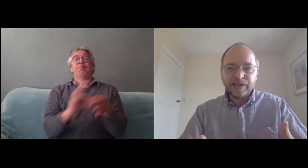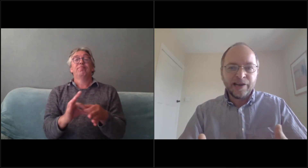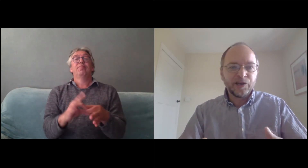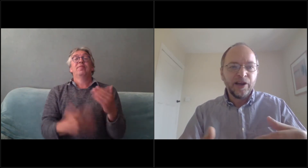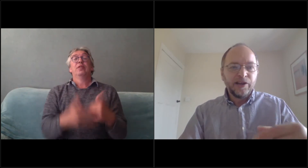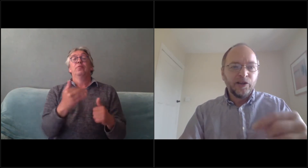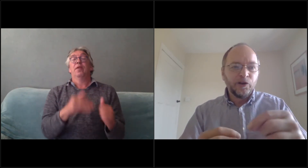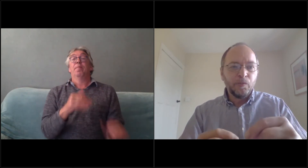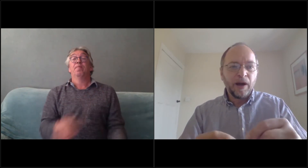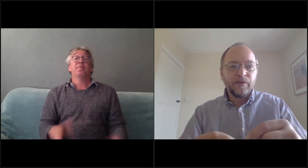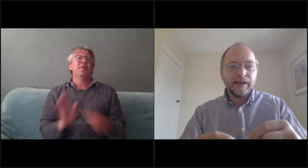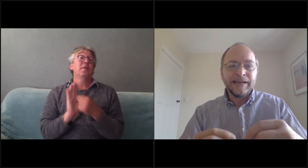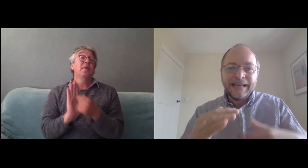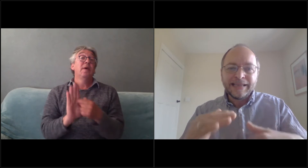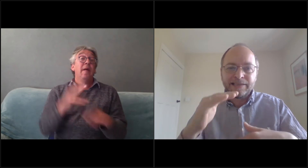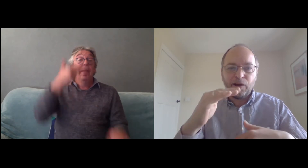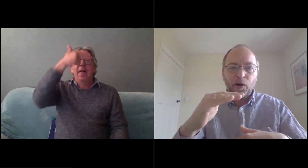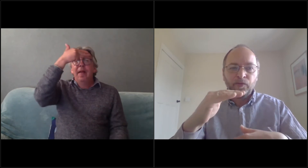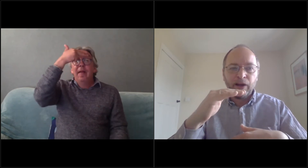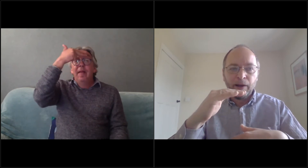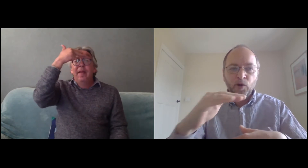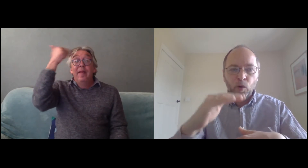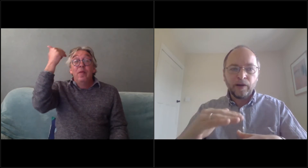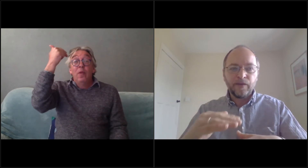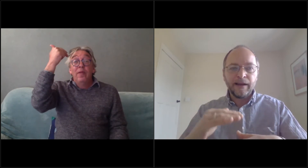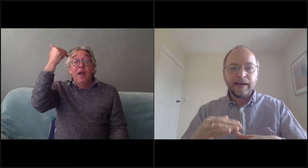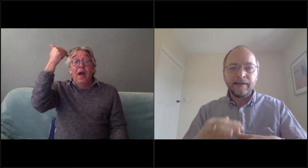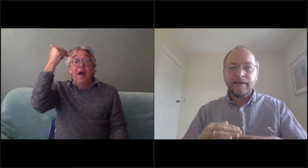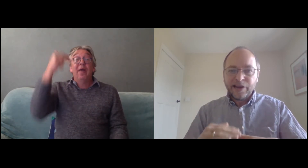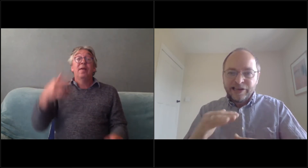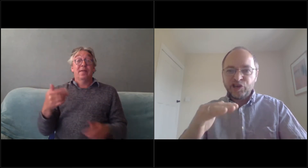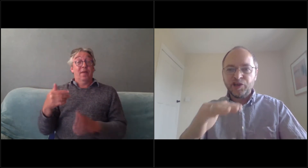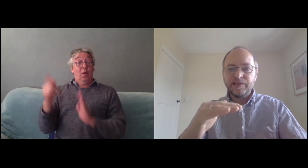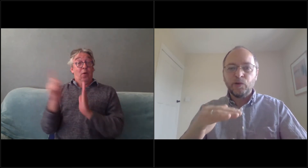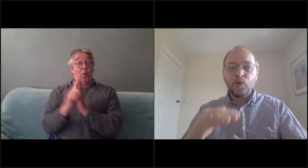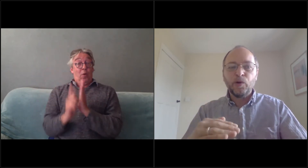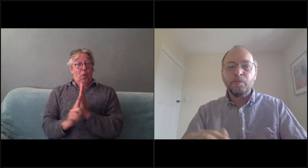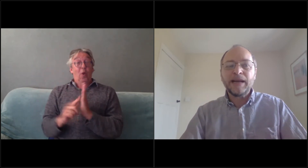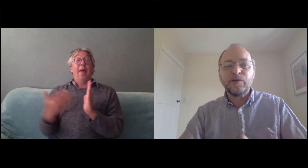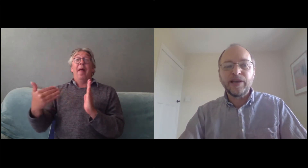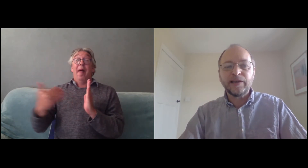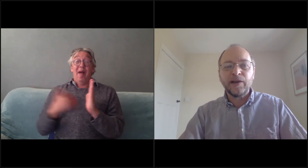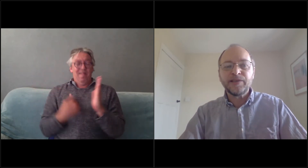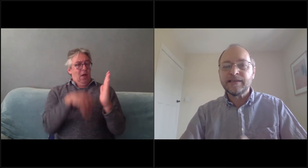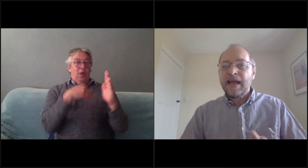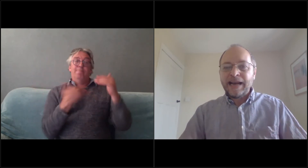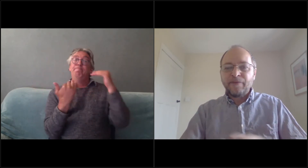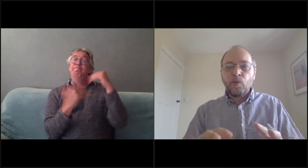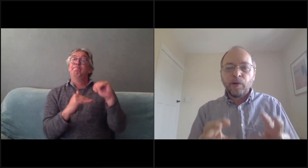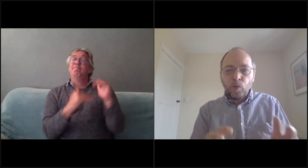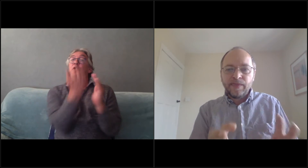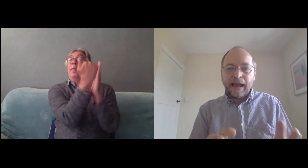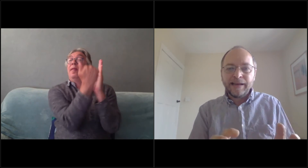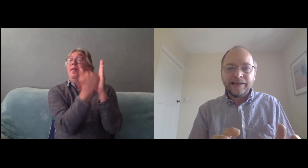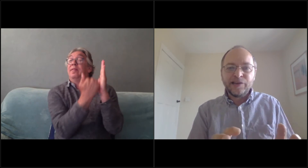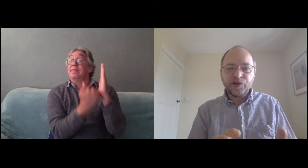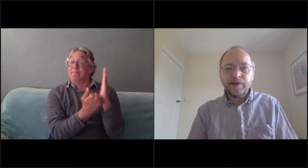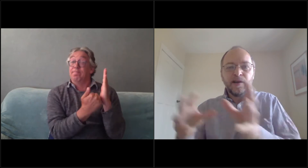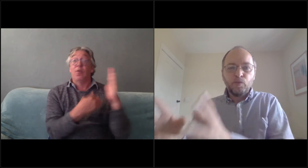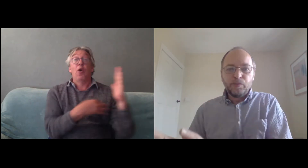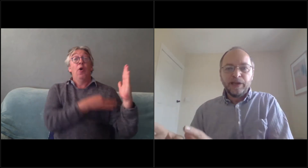Lithuanian legislation, you might find a list of qualifying conditions or medical diagnoses, and everyone with